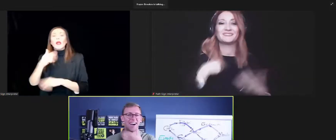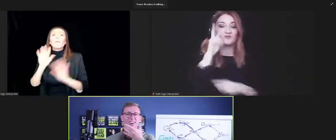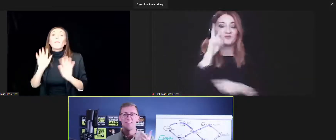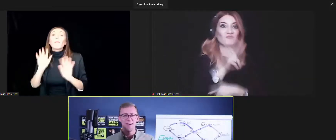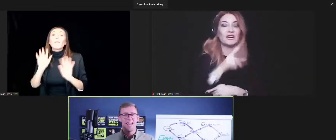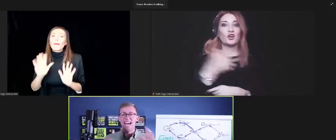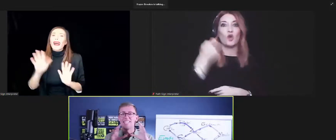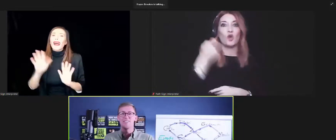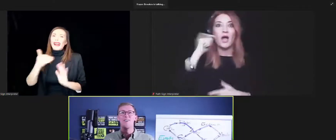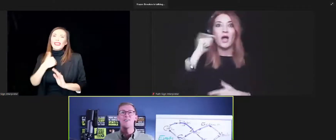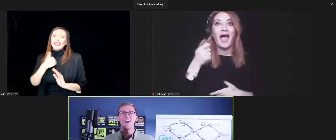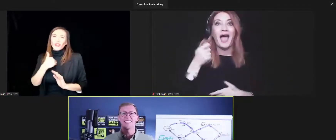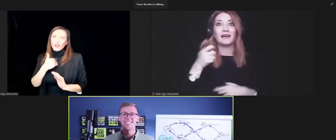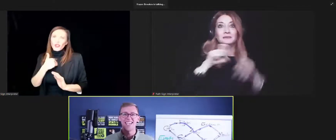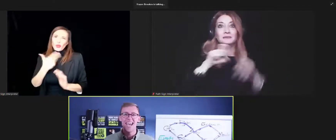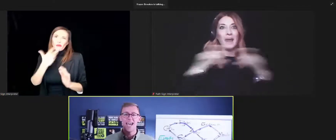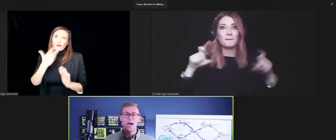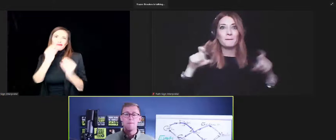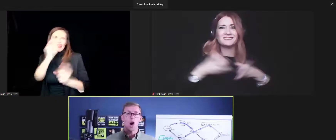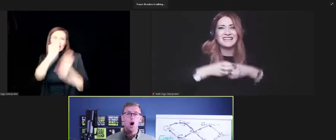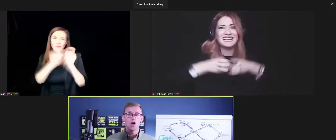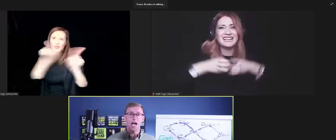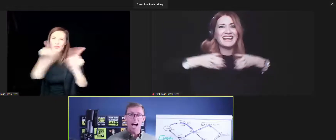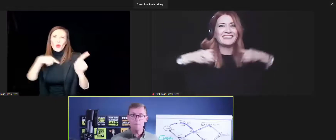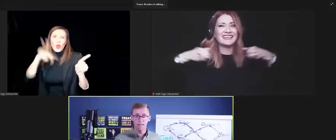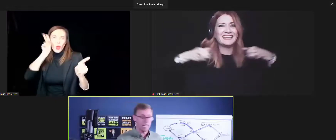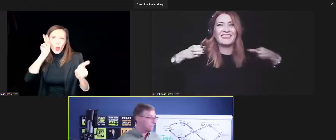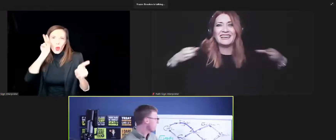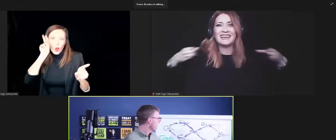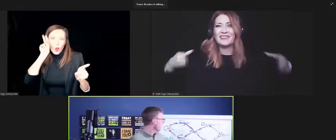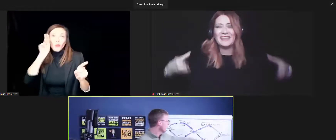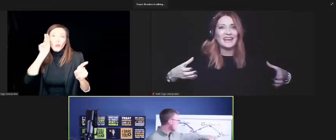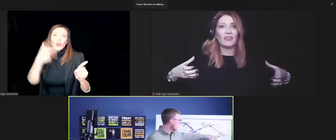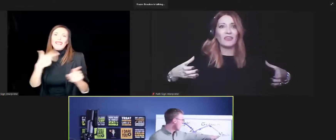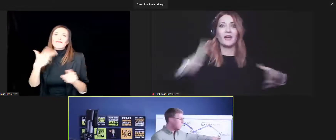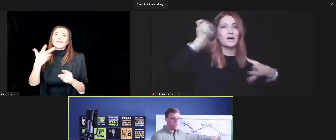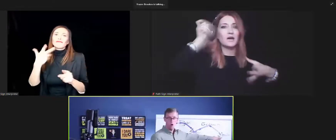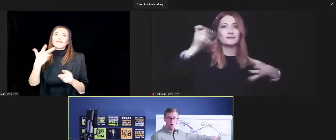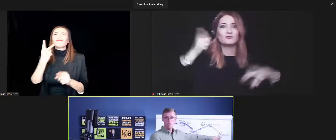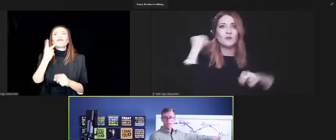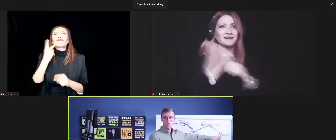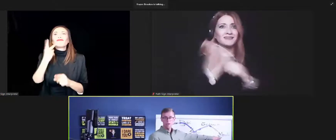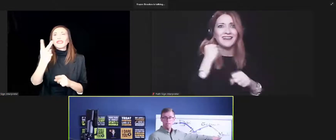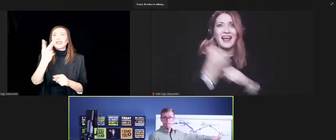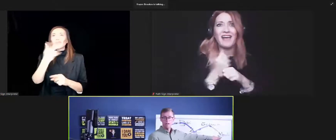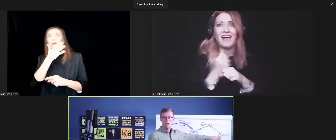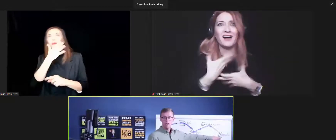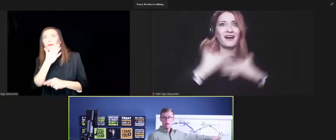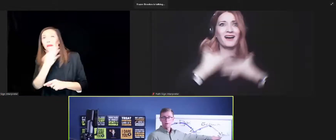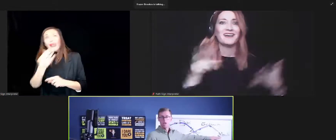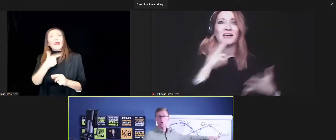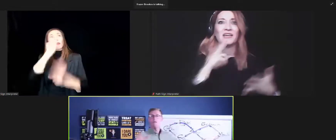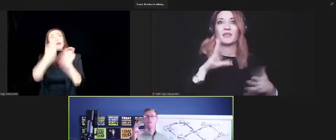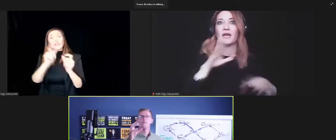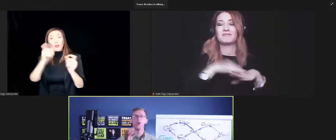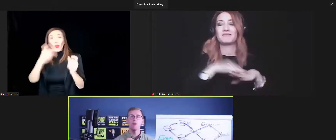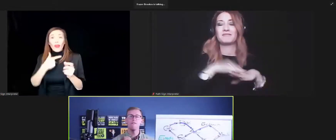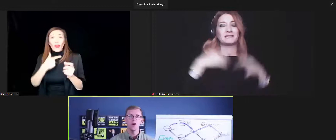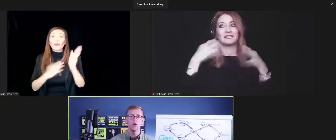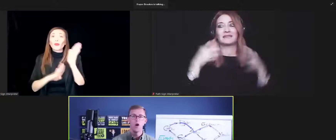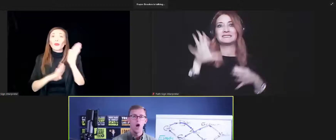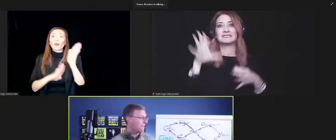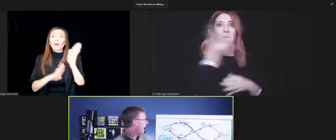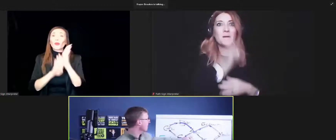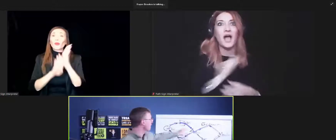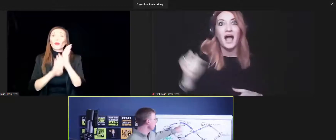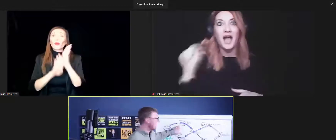I can't help, man. It's so great to see it because I believe you're in this sort of phase because a few of